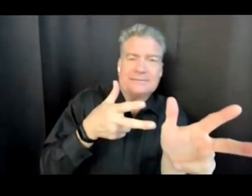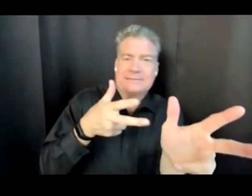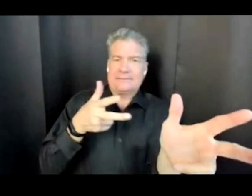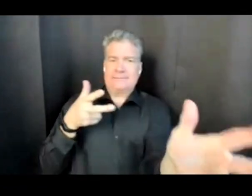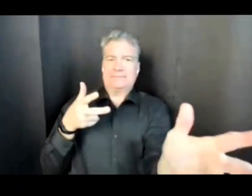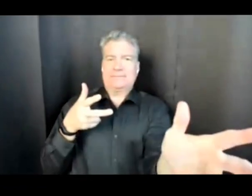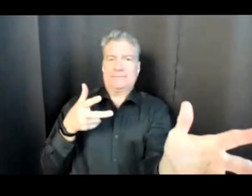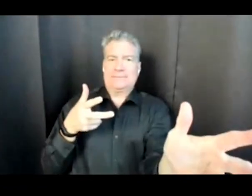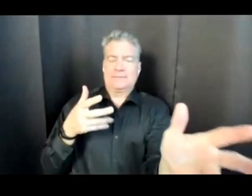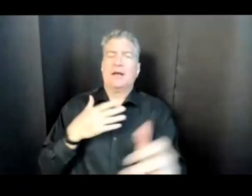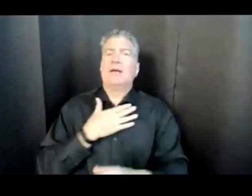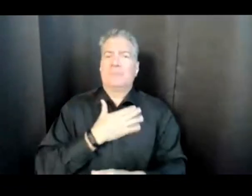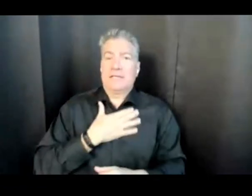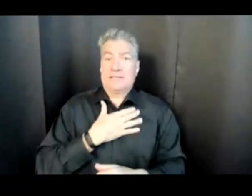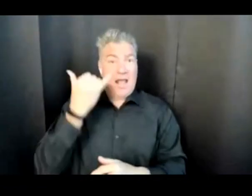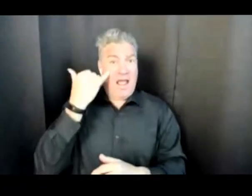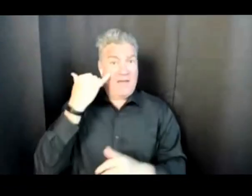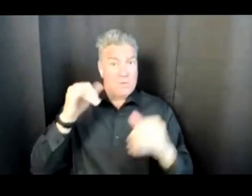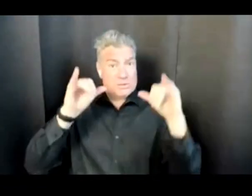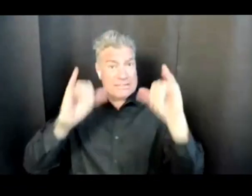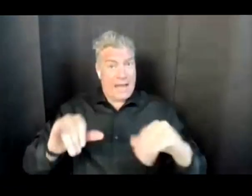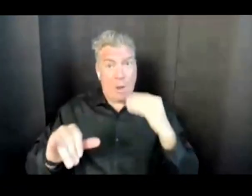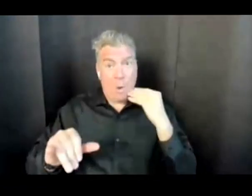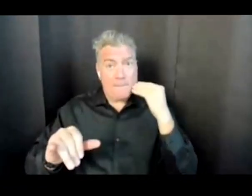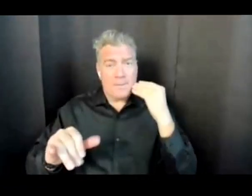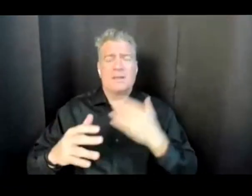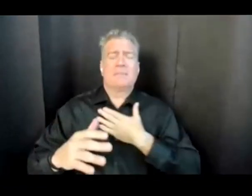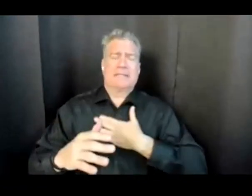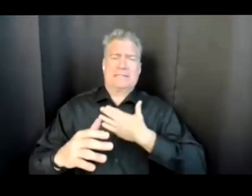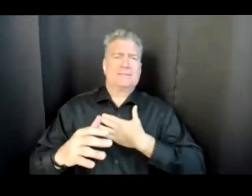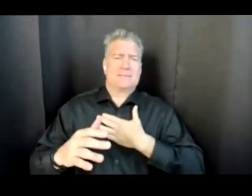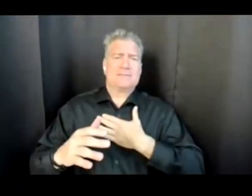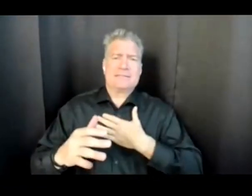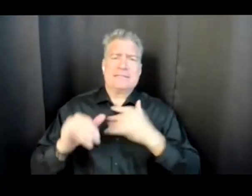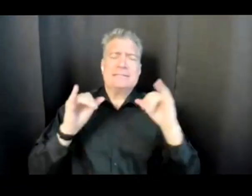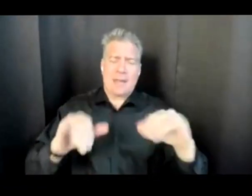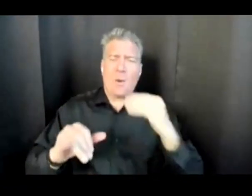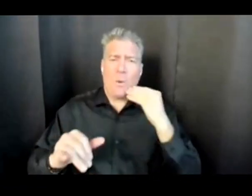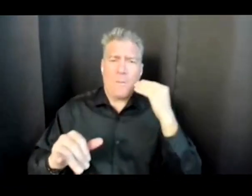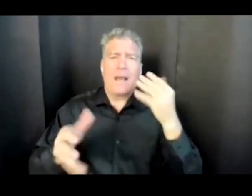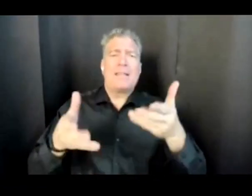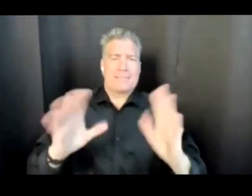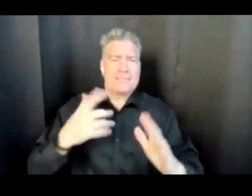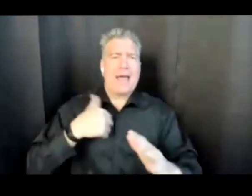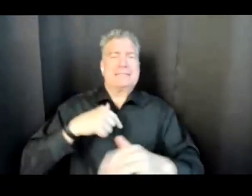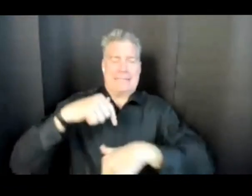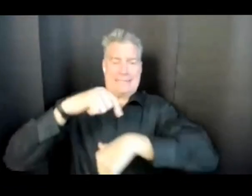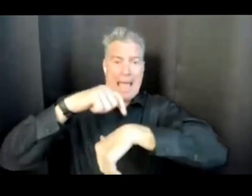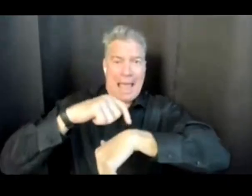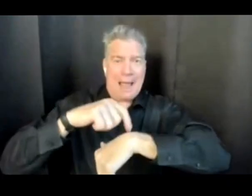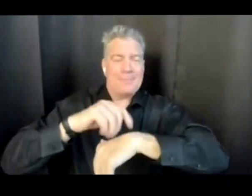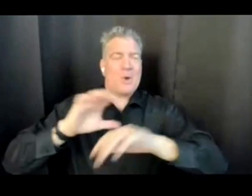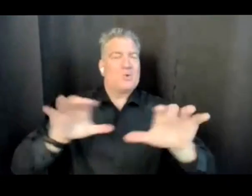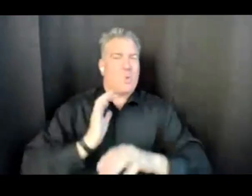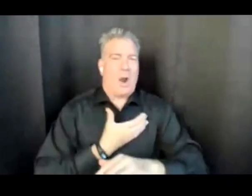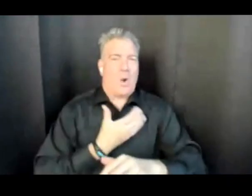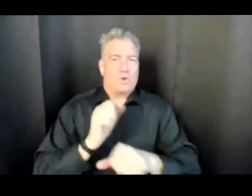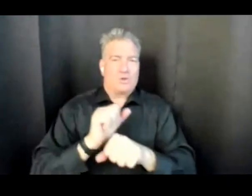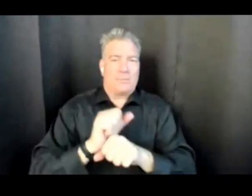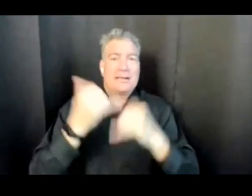ask that you do stay home, give our folks time to do their job, and we just want everybody to be safe. And with that, I'll turn it over to General